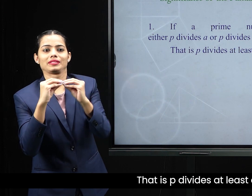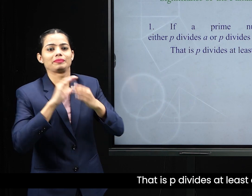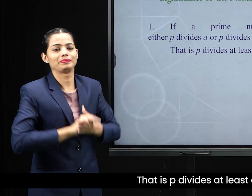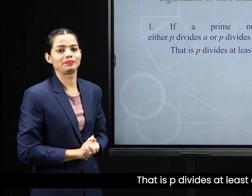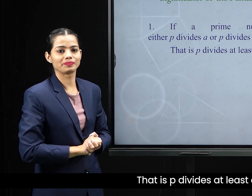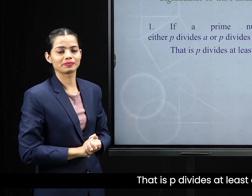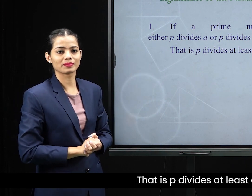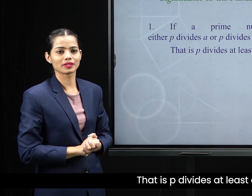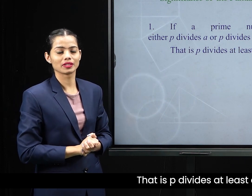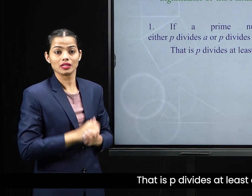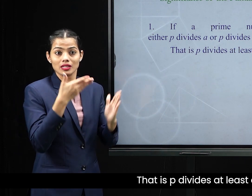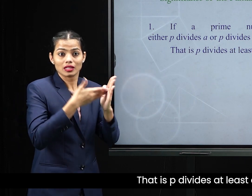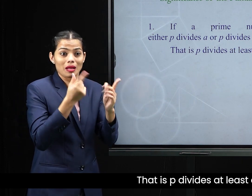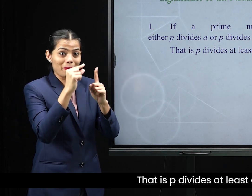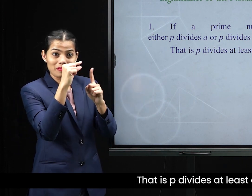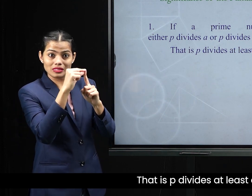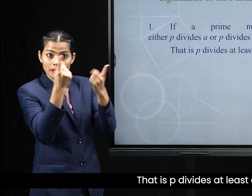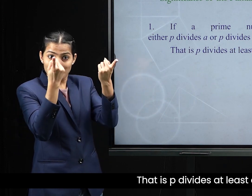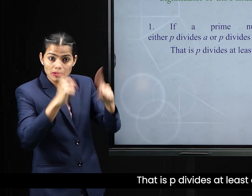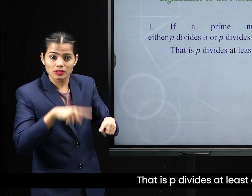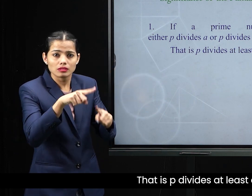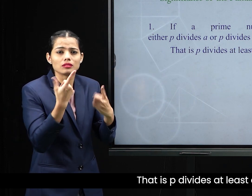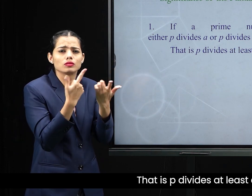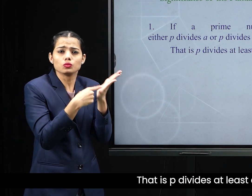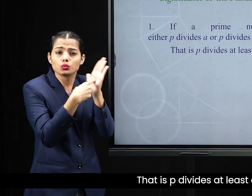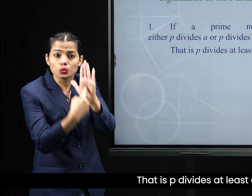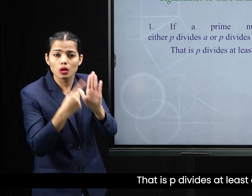That is, p divides at least one of them.